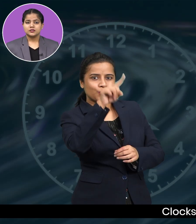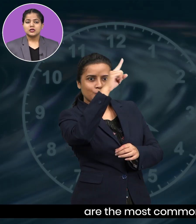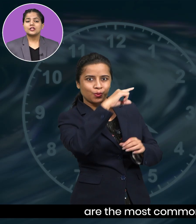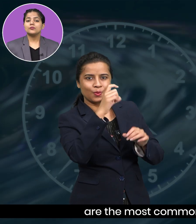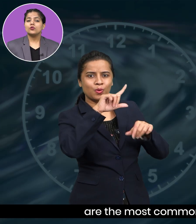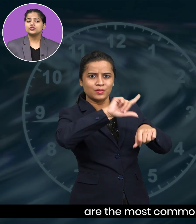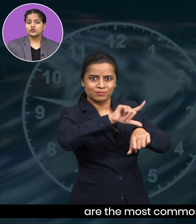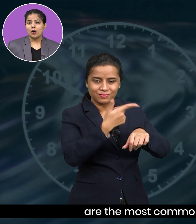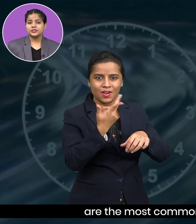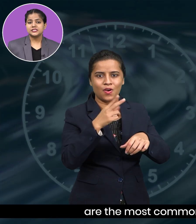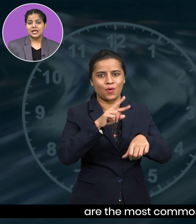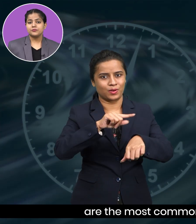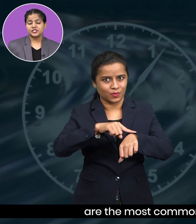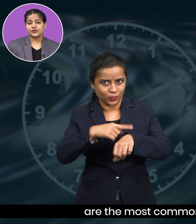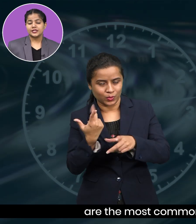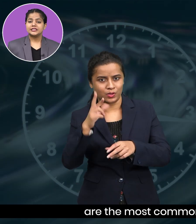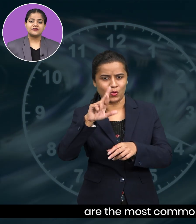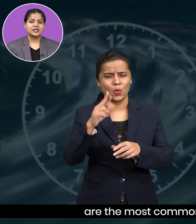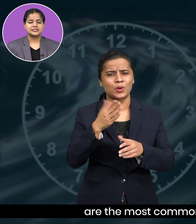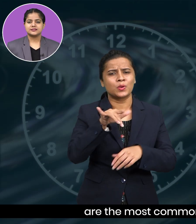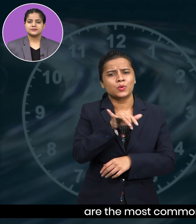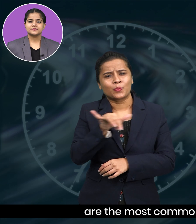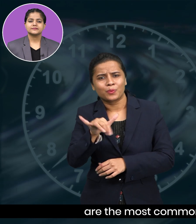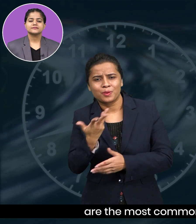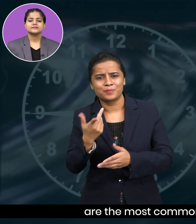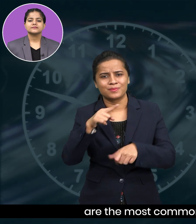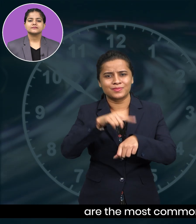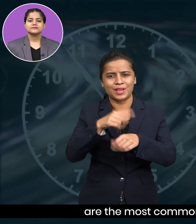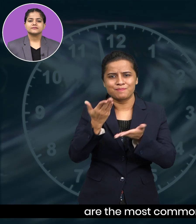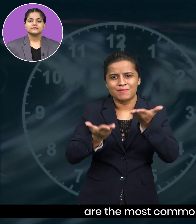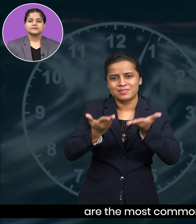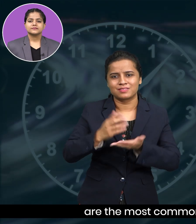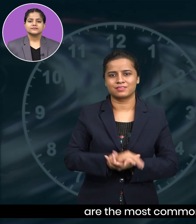watches are the most common time measuring devices.